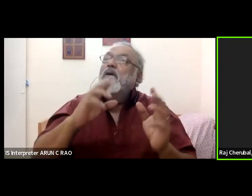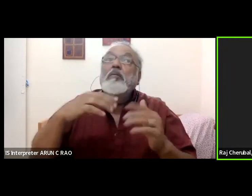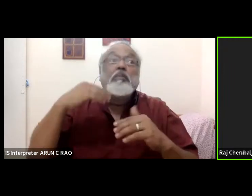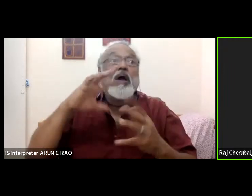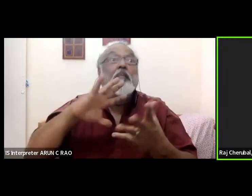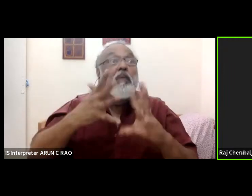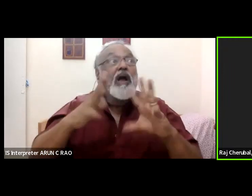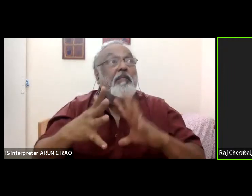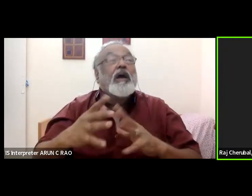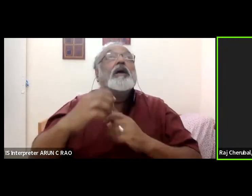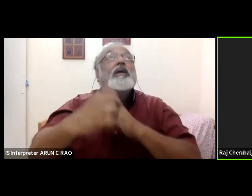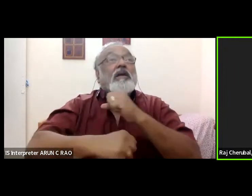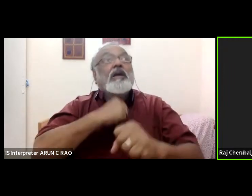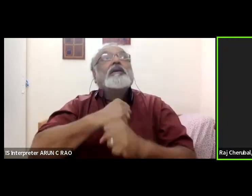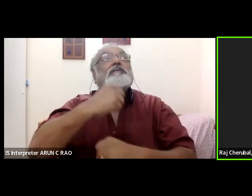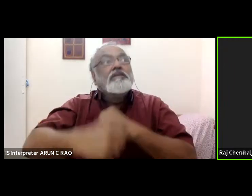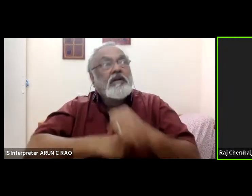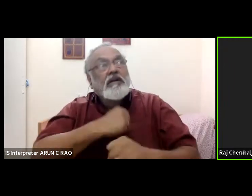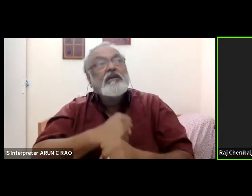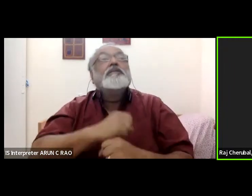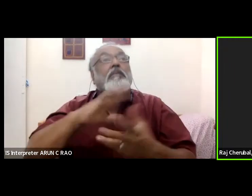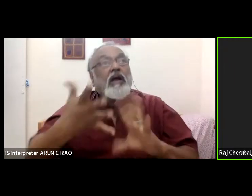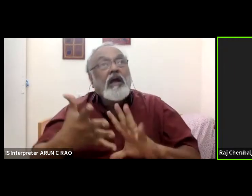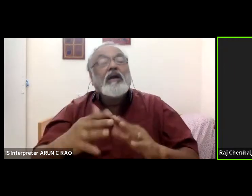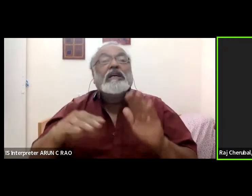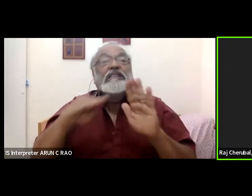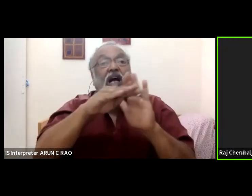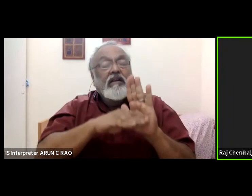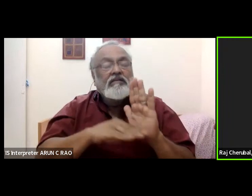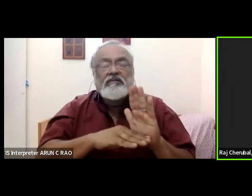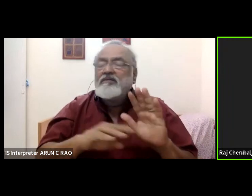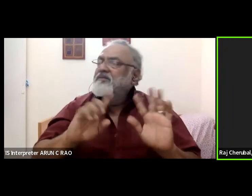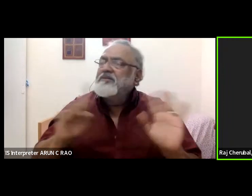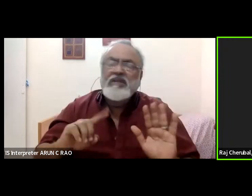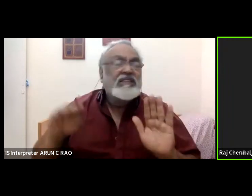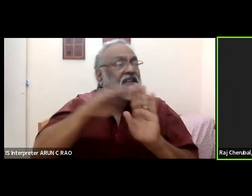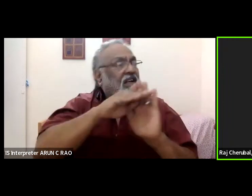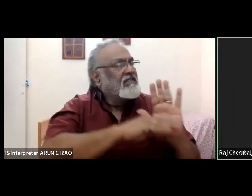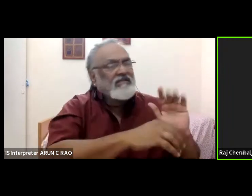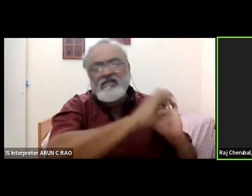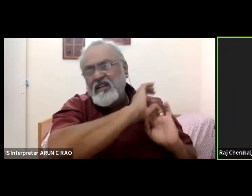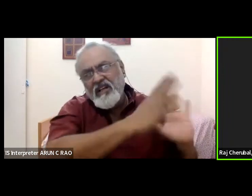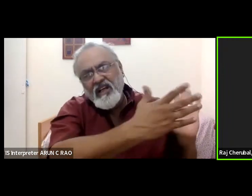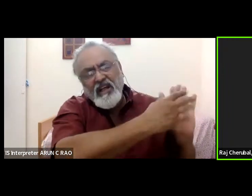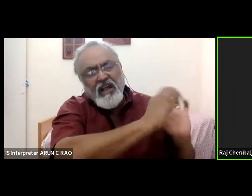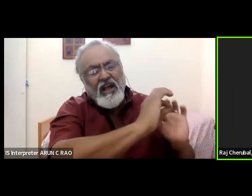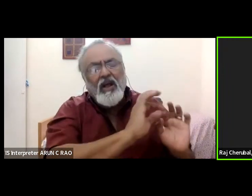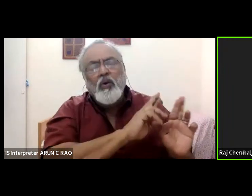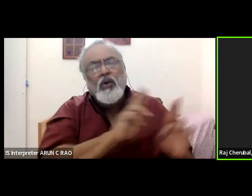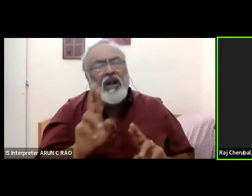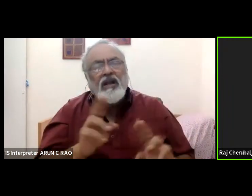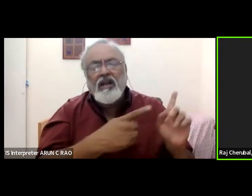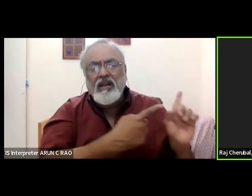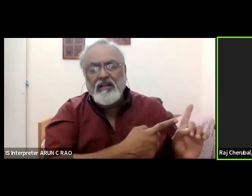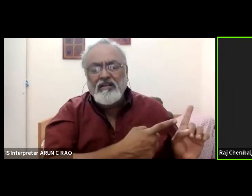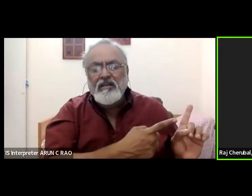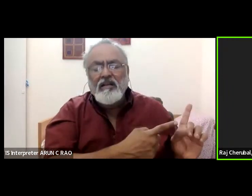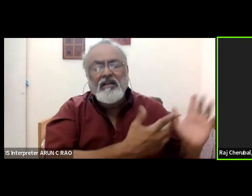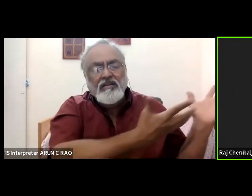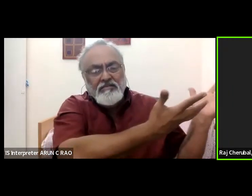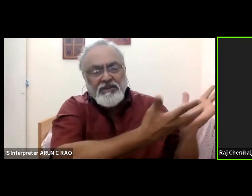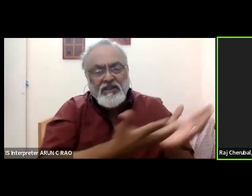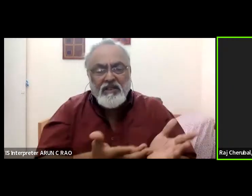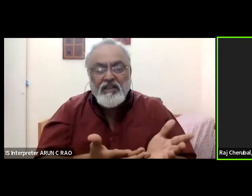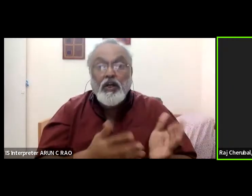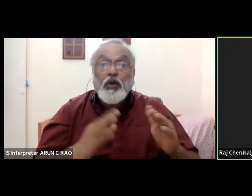Various organizations and like government bodies have created standards. So I think it's time for us to say that any new infrastructure to